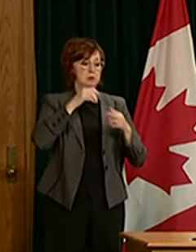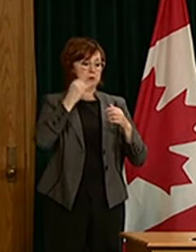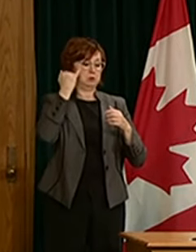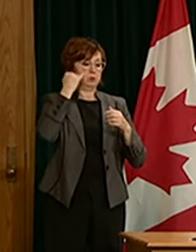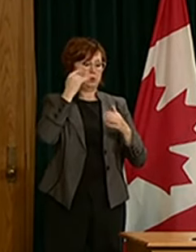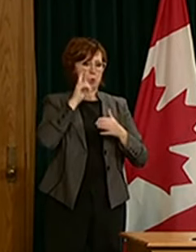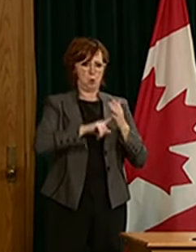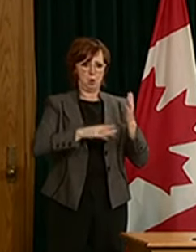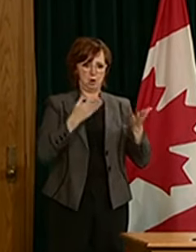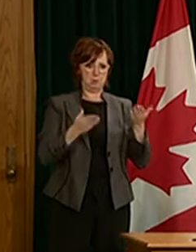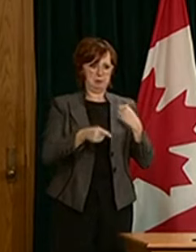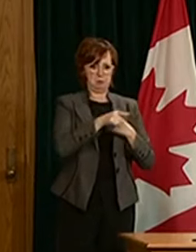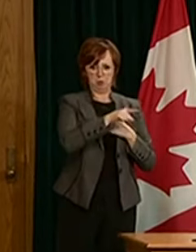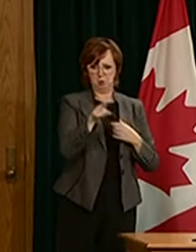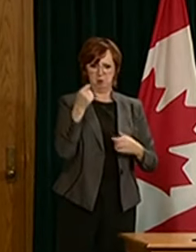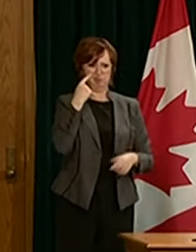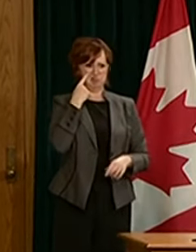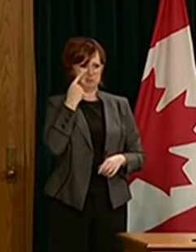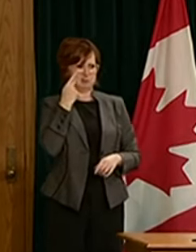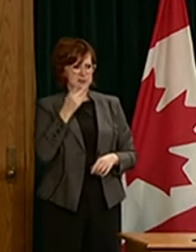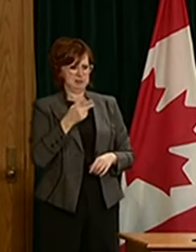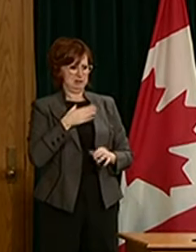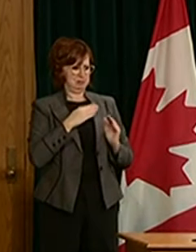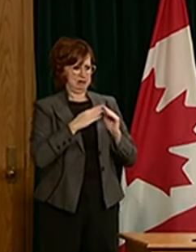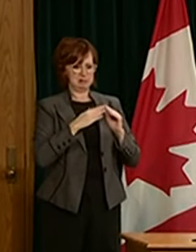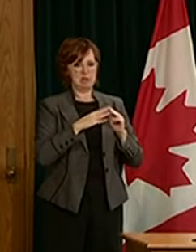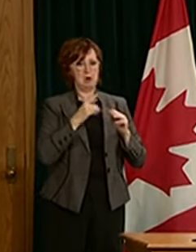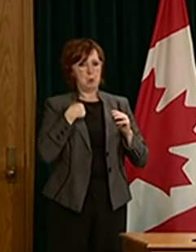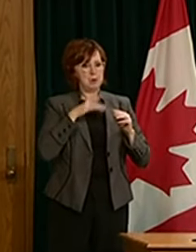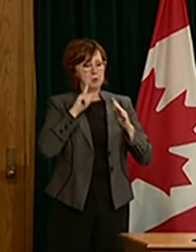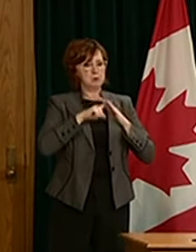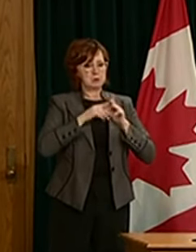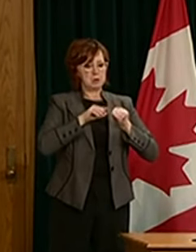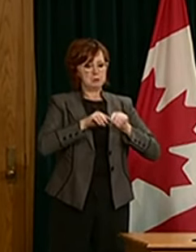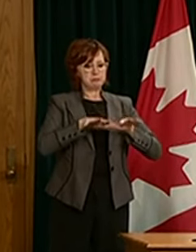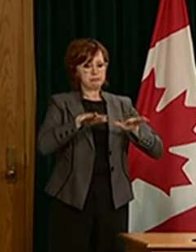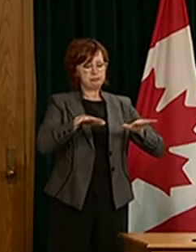staging the implementation of these plans and rolling things out.